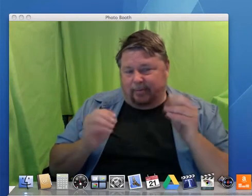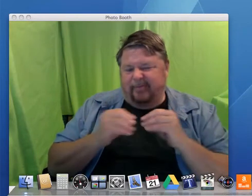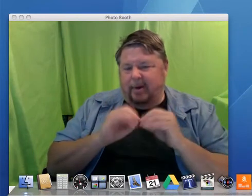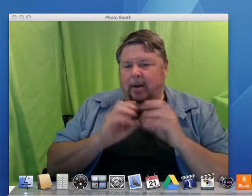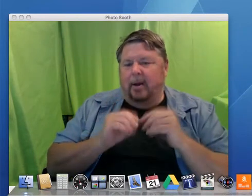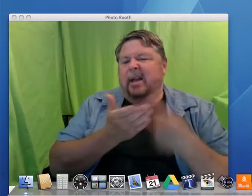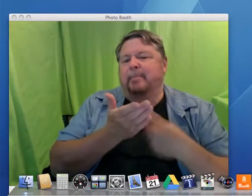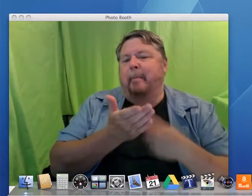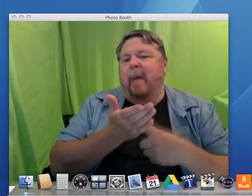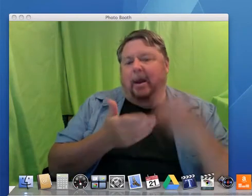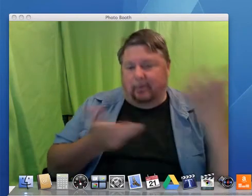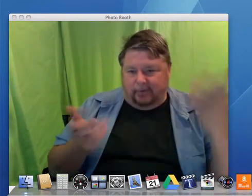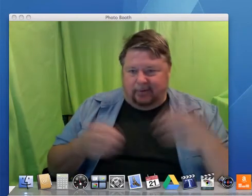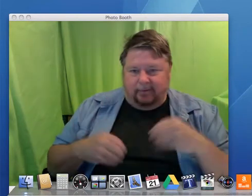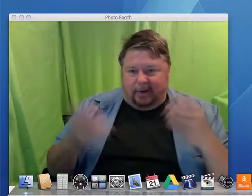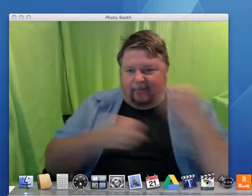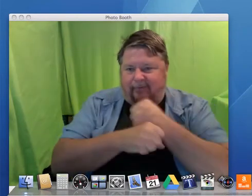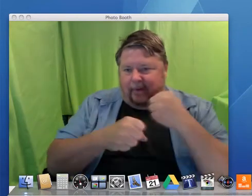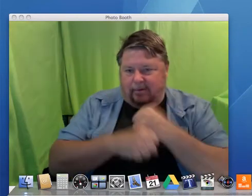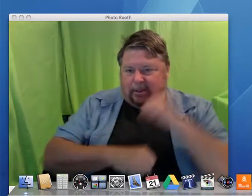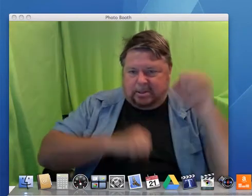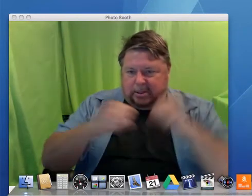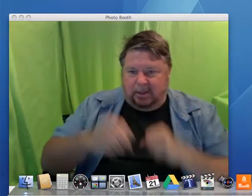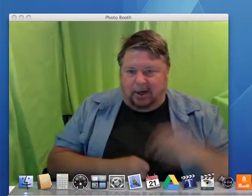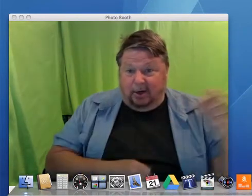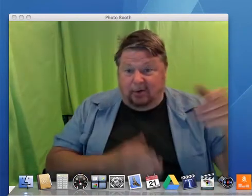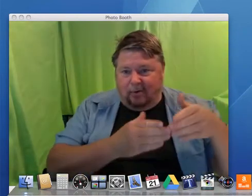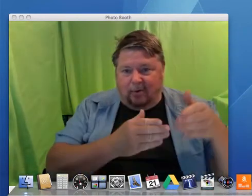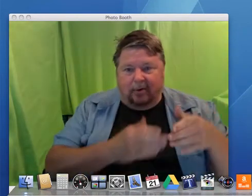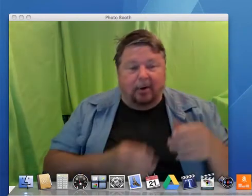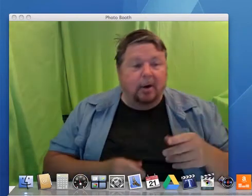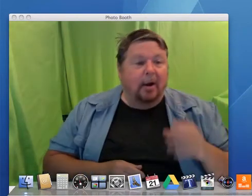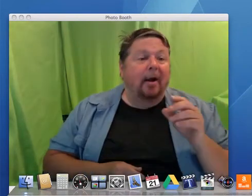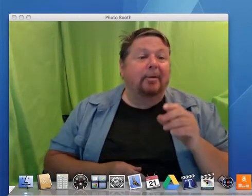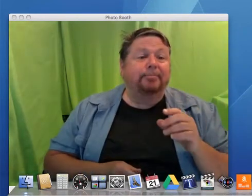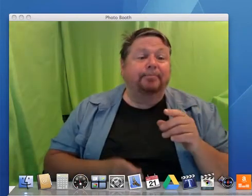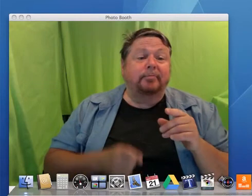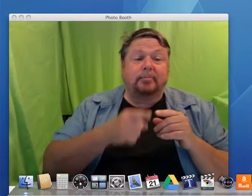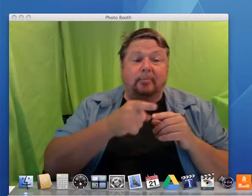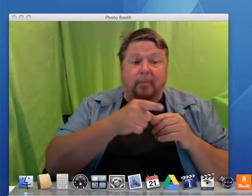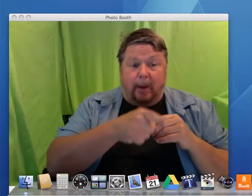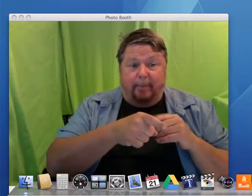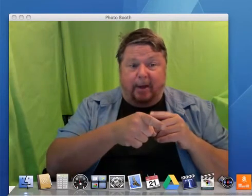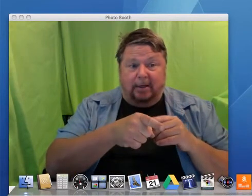Well, battles, not, in this corner.